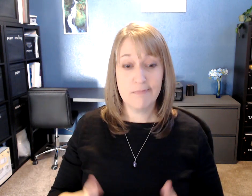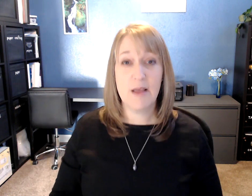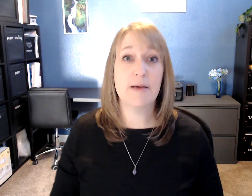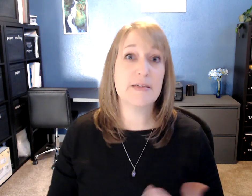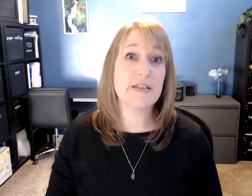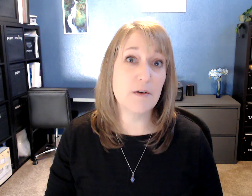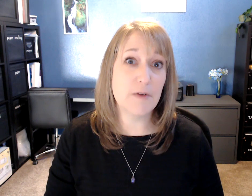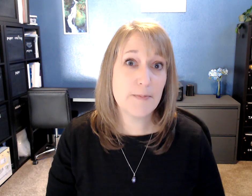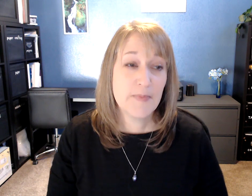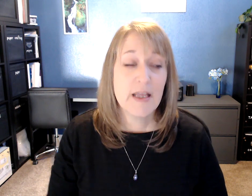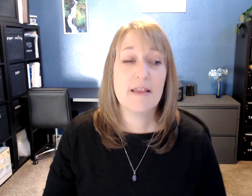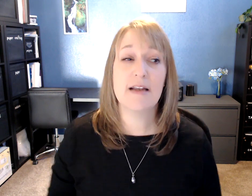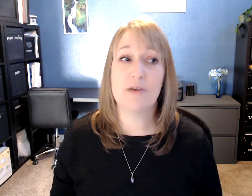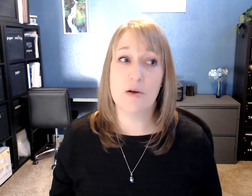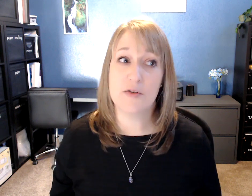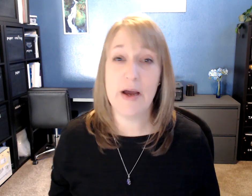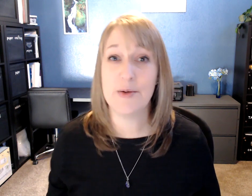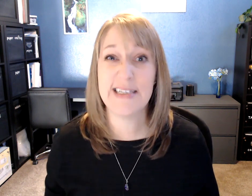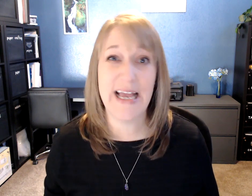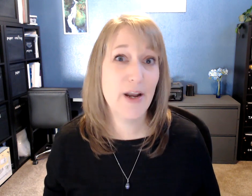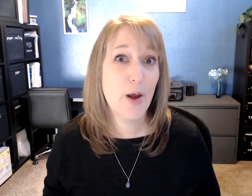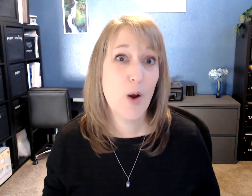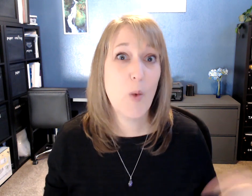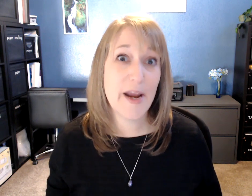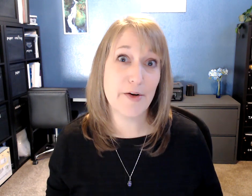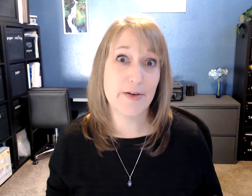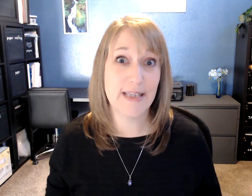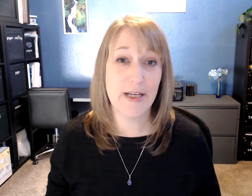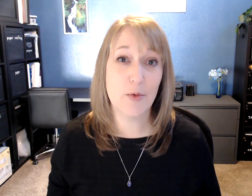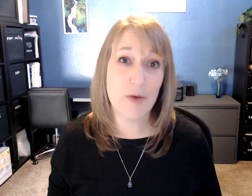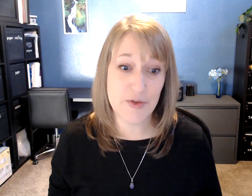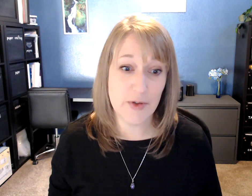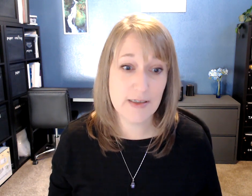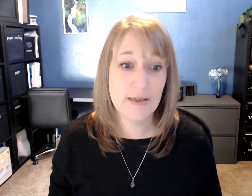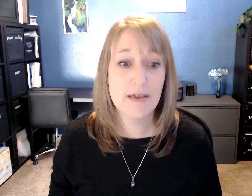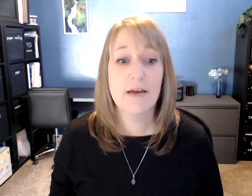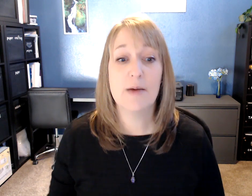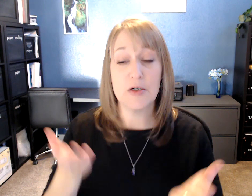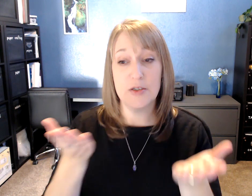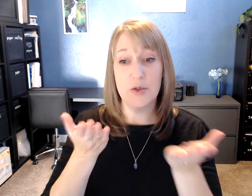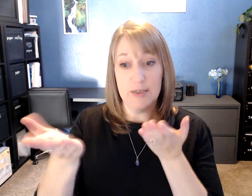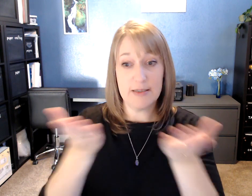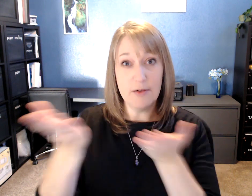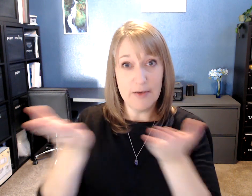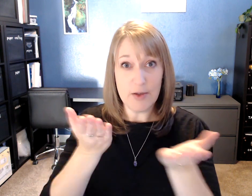it becomes a server. That is also how you would sign waiter, like in a restaurant, a person who is serving you,